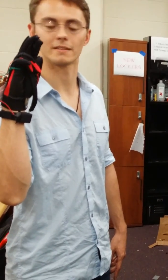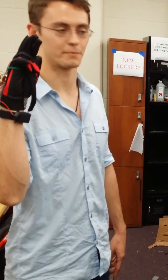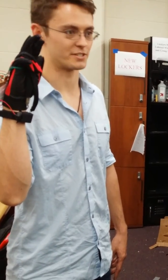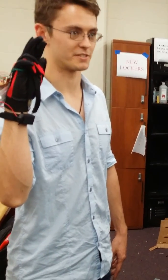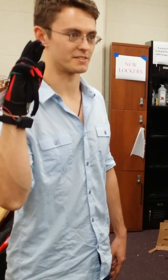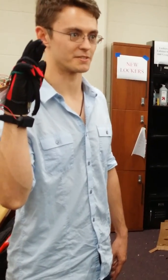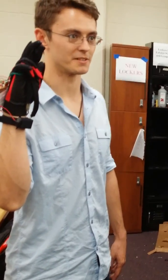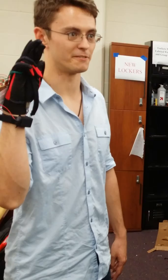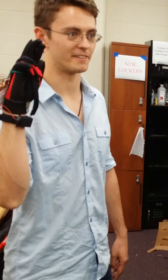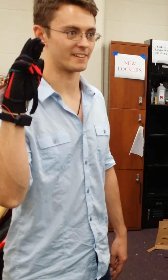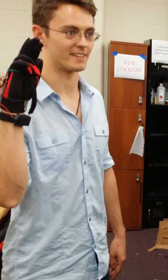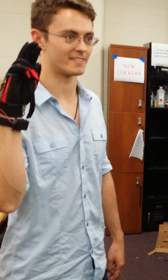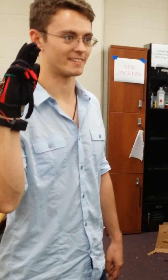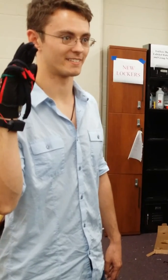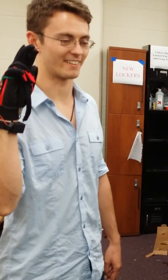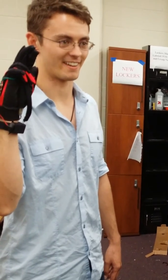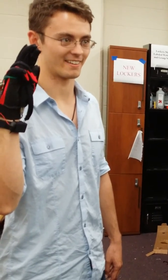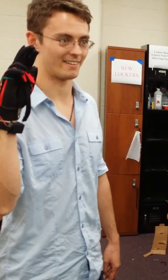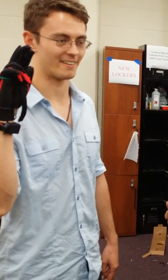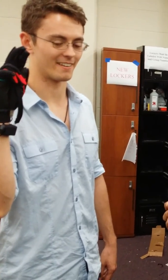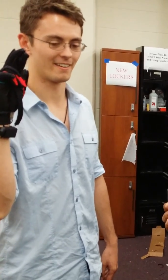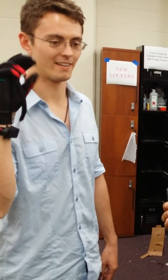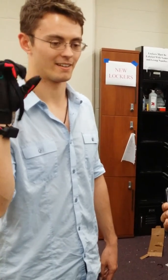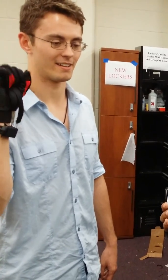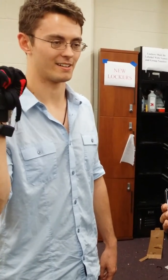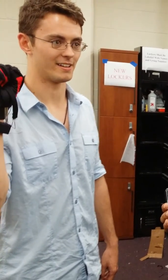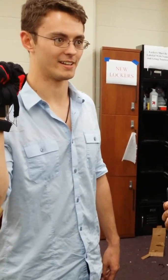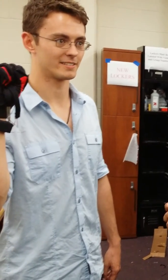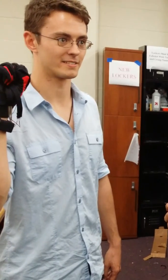Hit the pressure. A finicky, there you go. Yep. Okay. R. S.